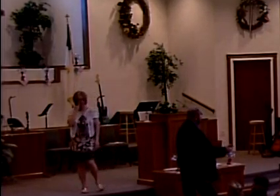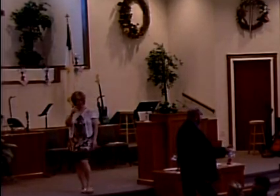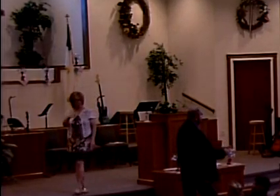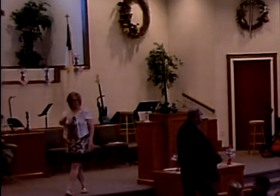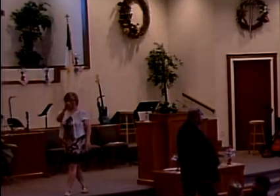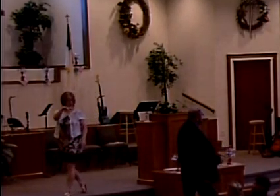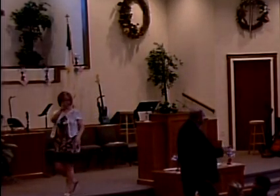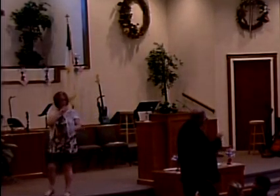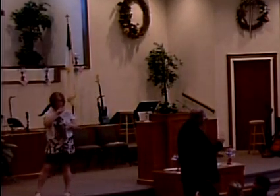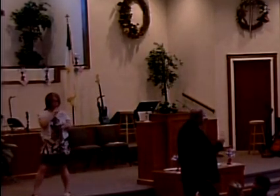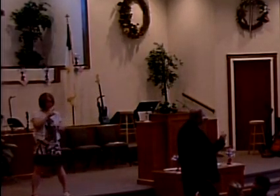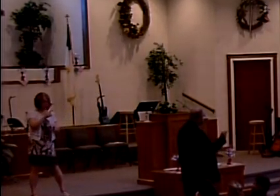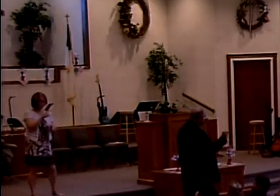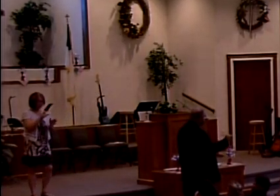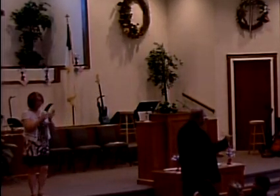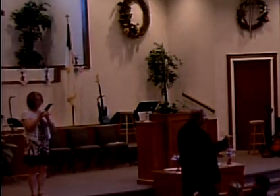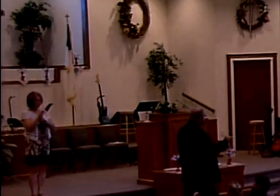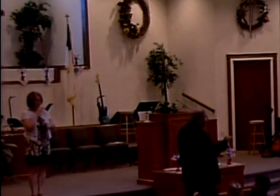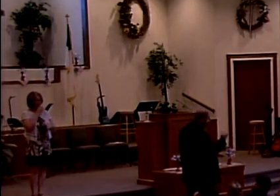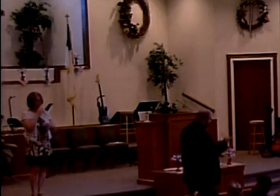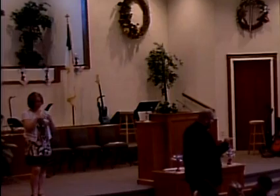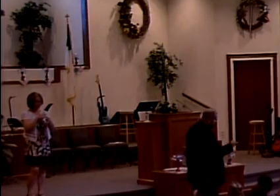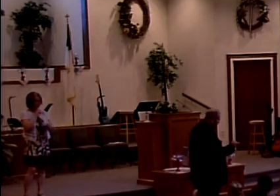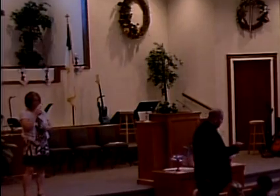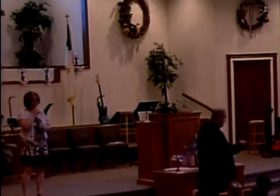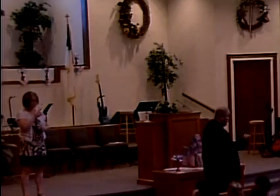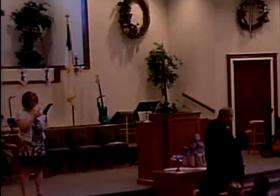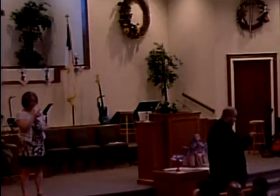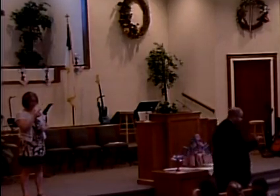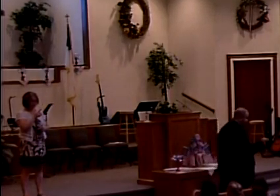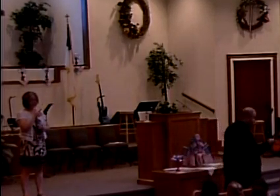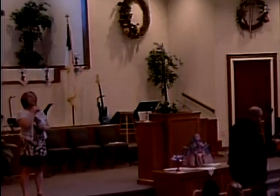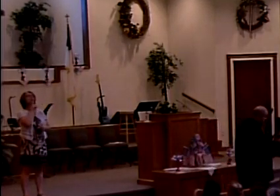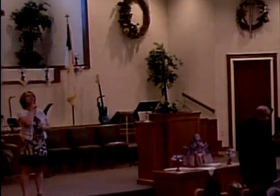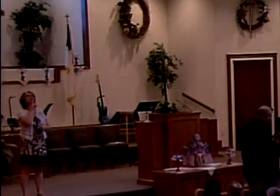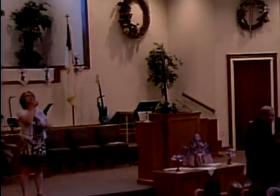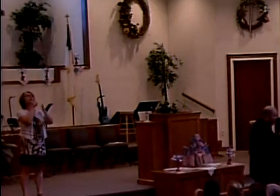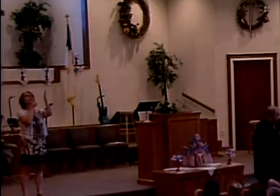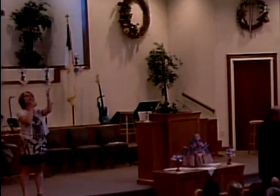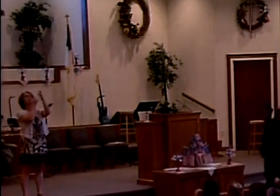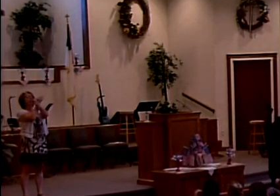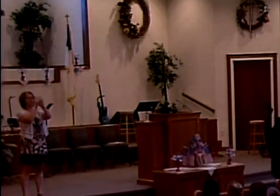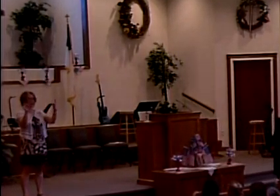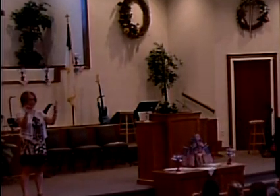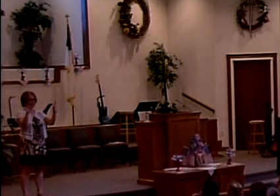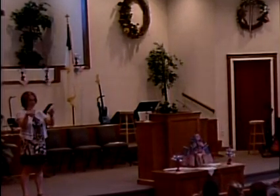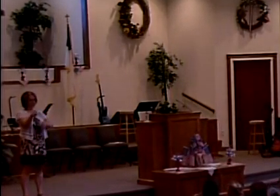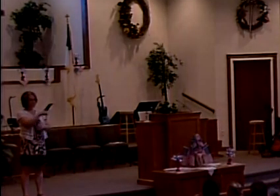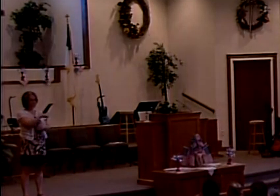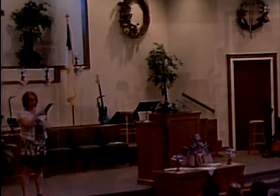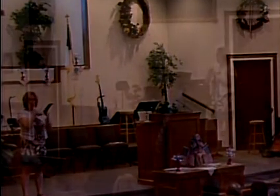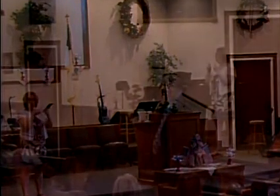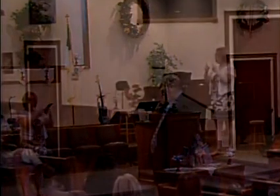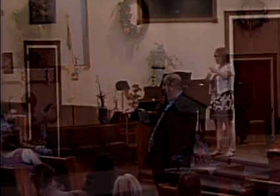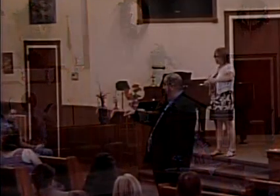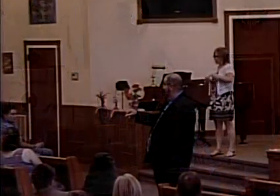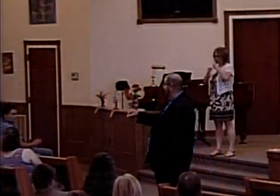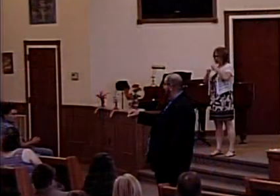truth, but Jesus spoke of the truth, and he said the truth will set you free. What you've been battling for many years, today you